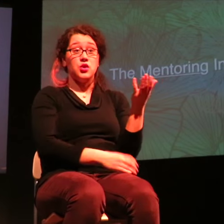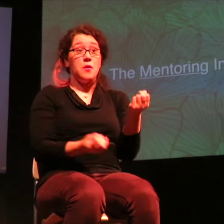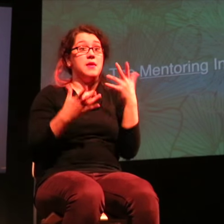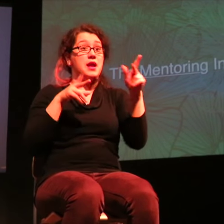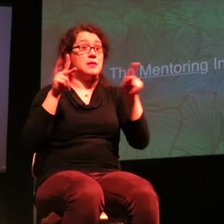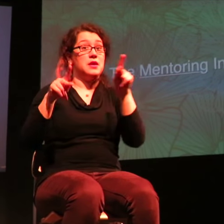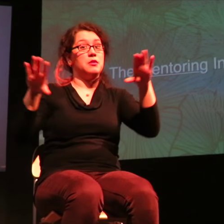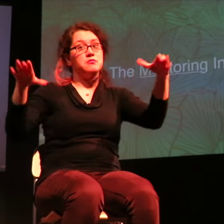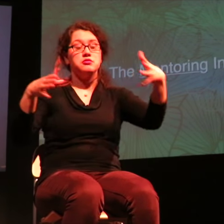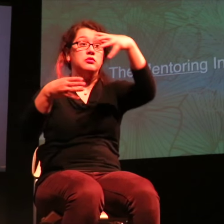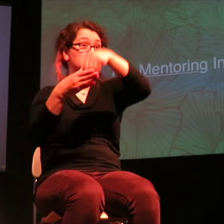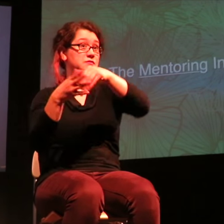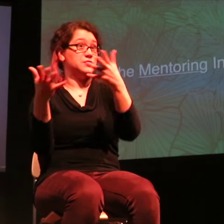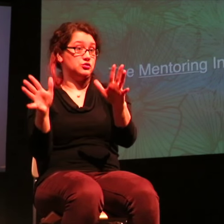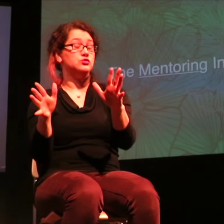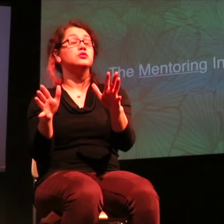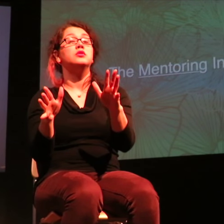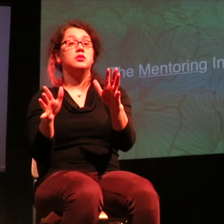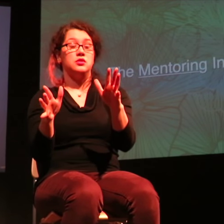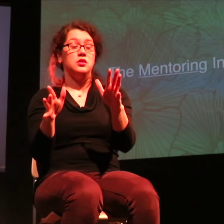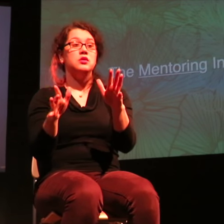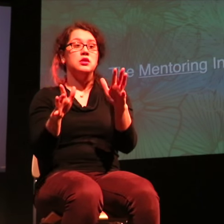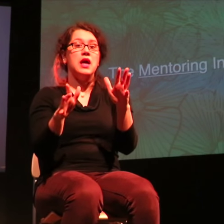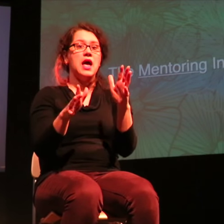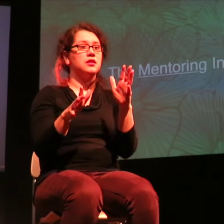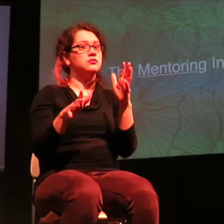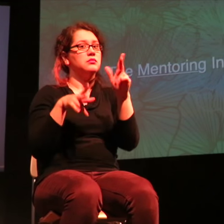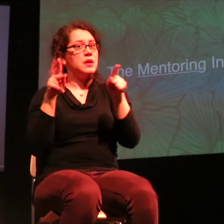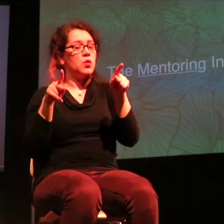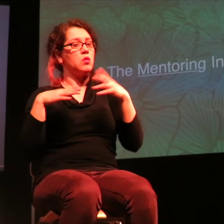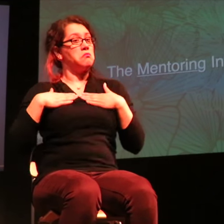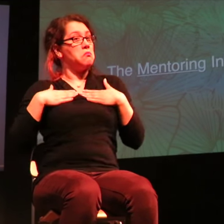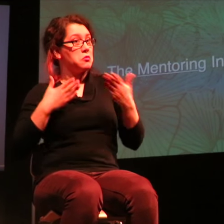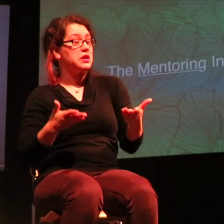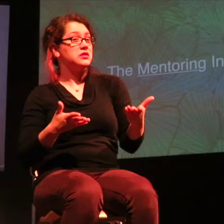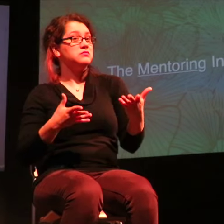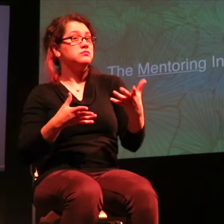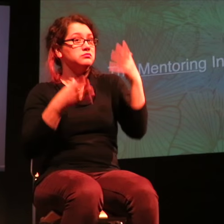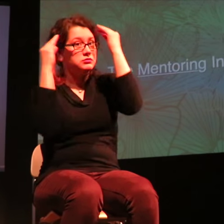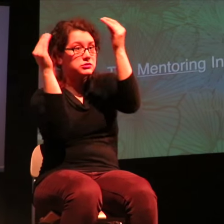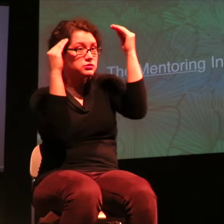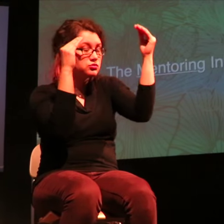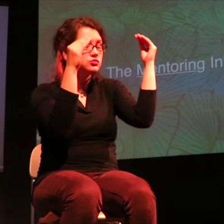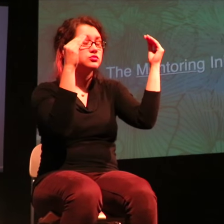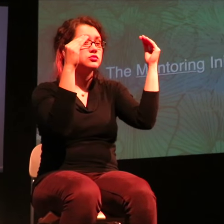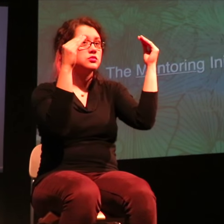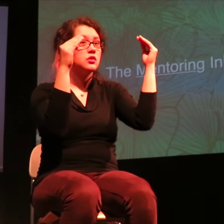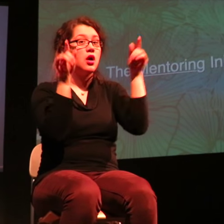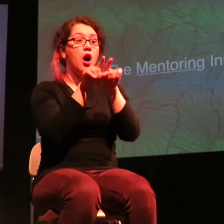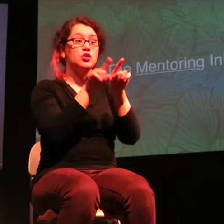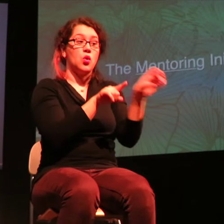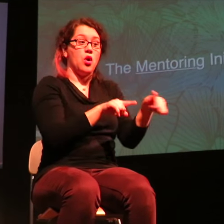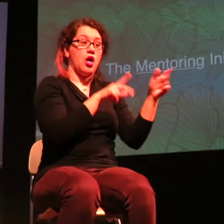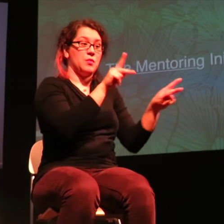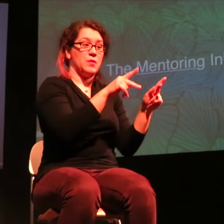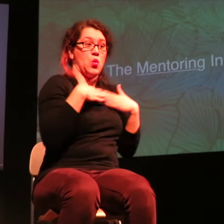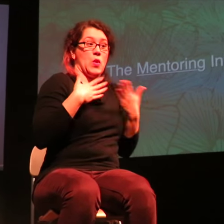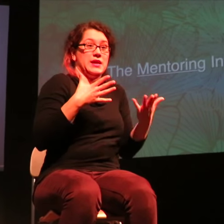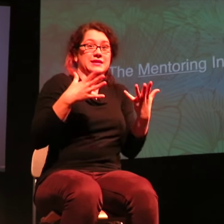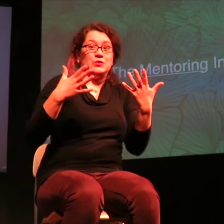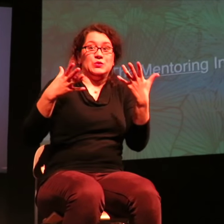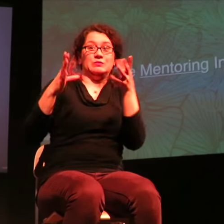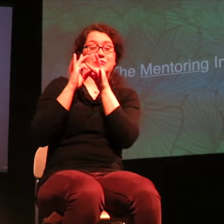already on board with doing this, and people who are willing to be mentors, and we want people who are willing to have mentors. So we